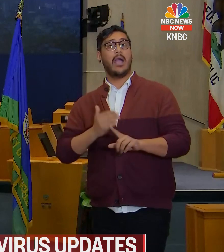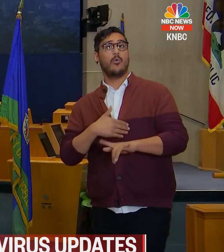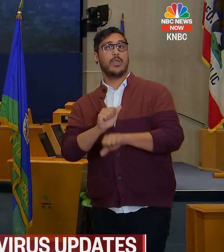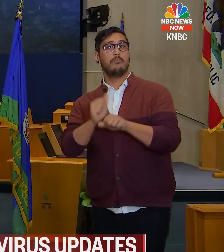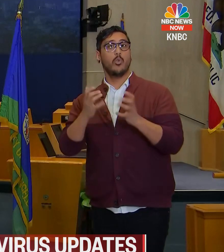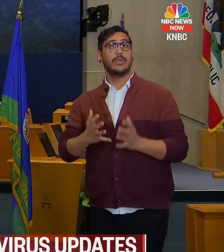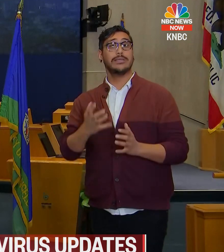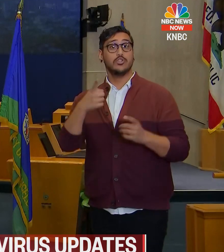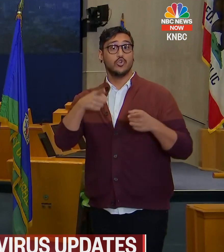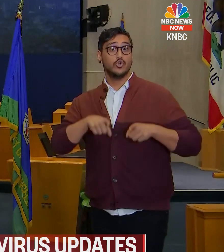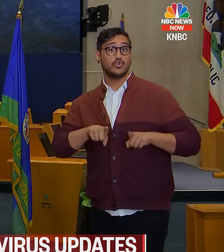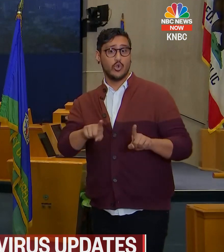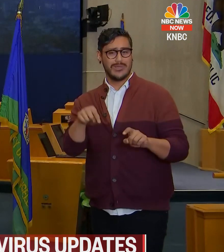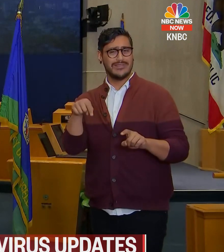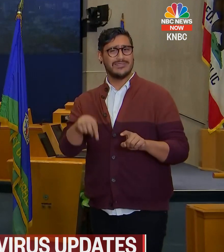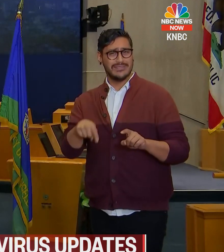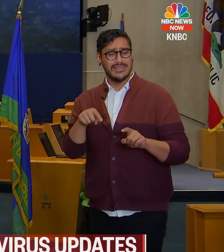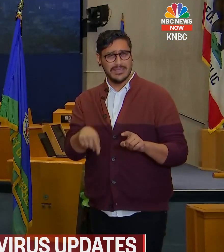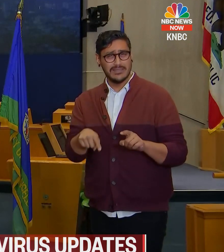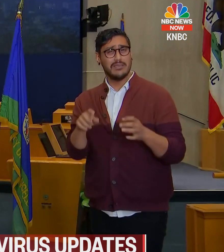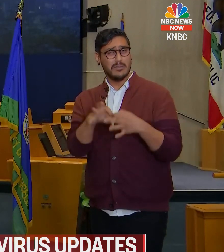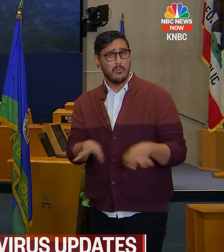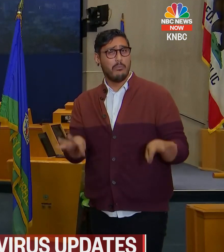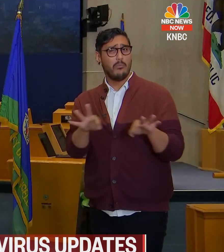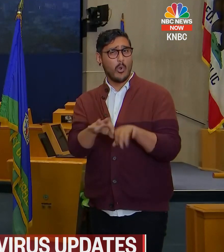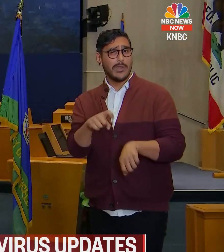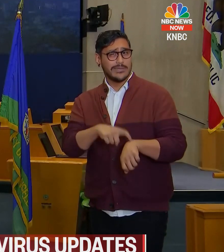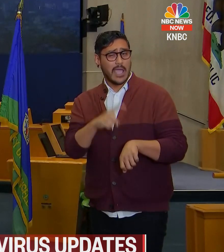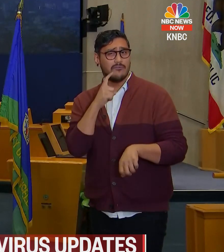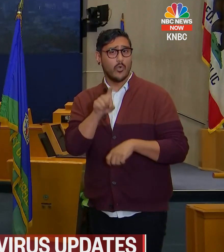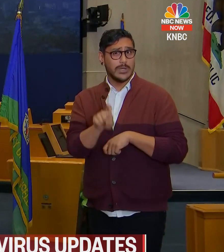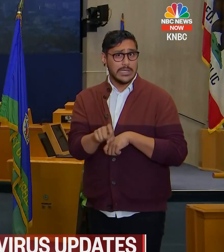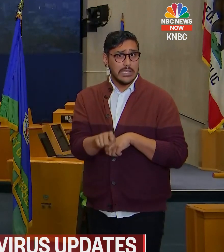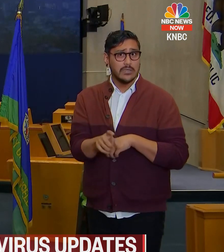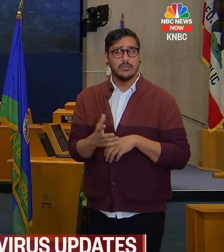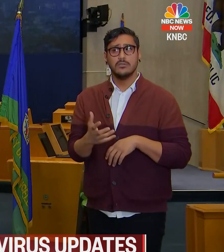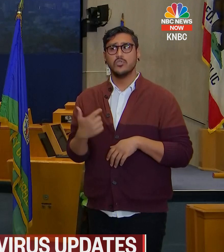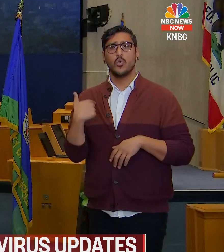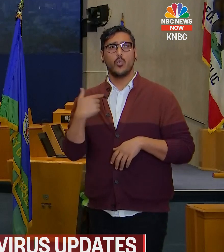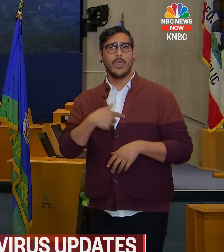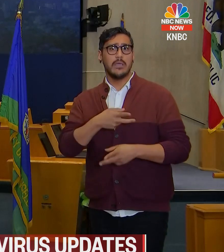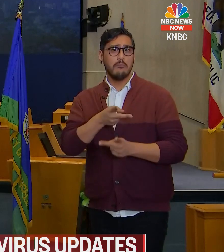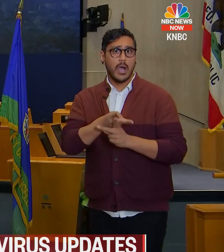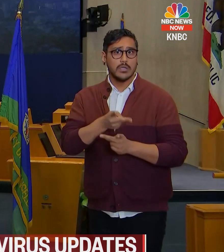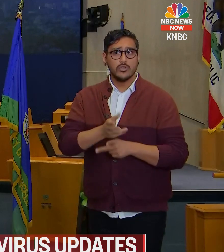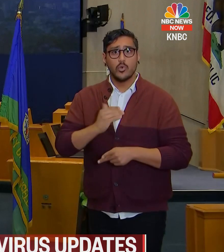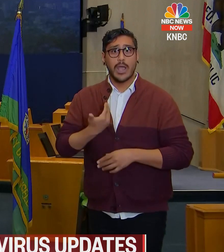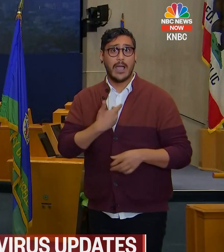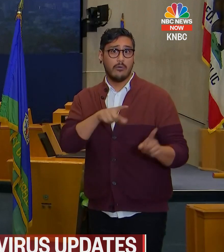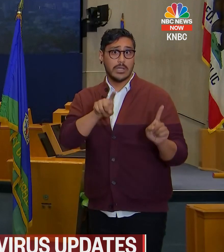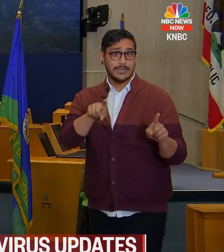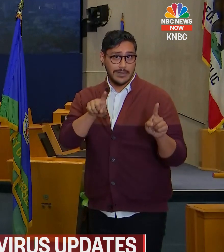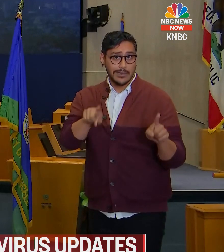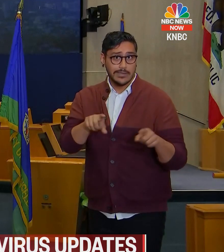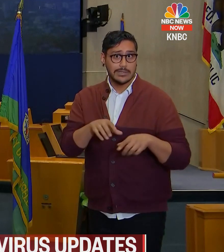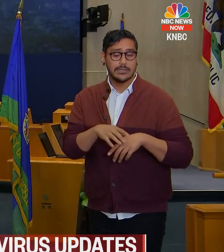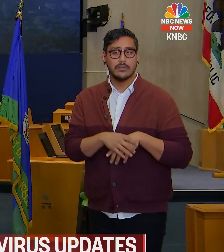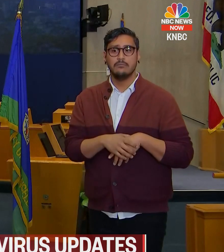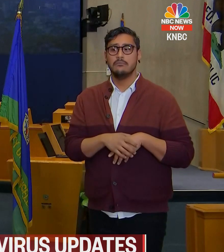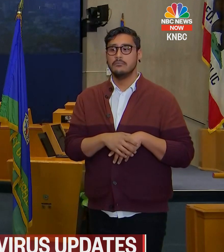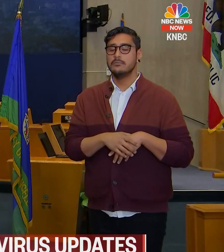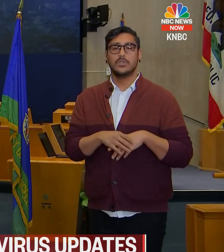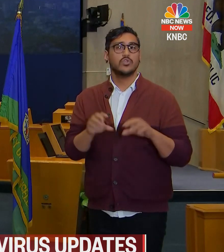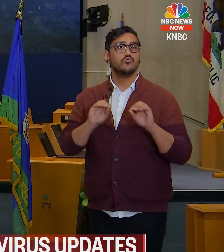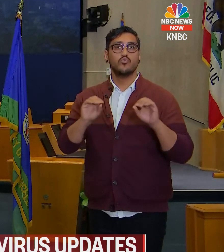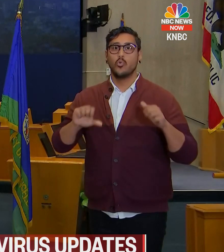because during these critical times of need, as we monitor our attendance records, that there's been